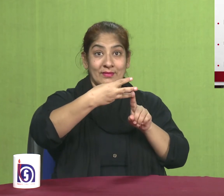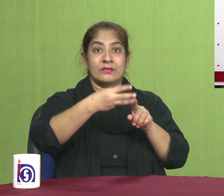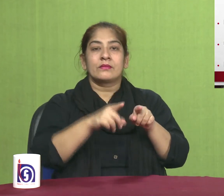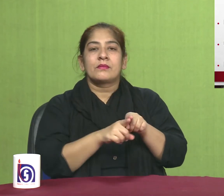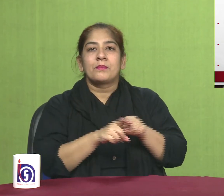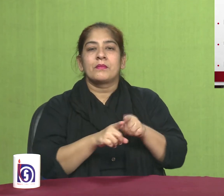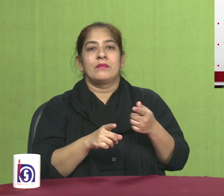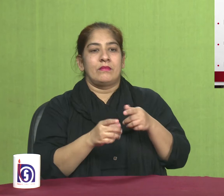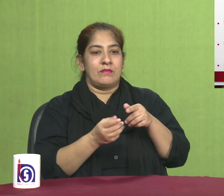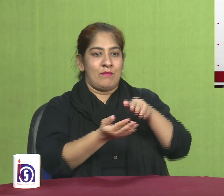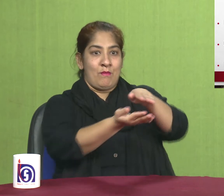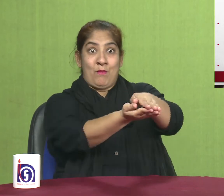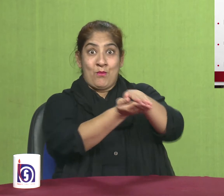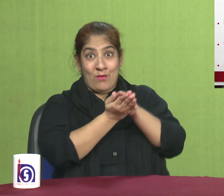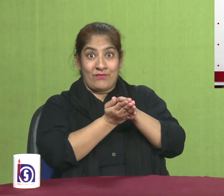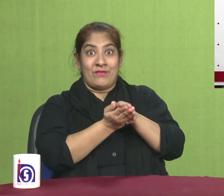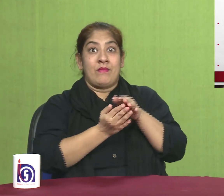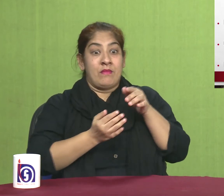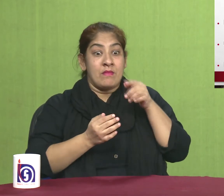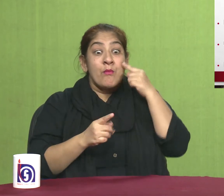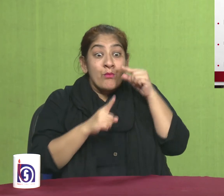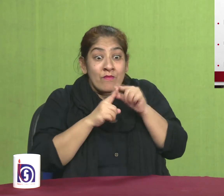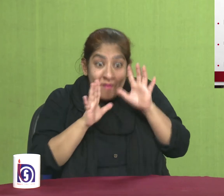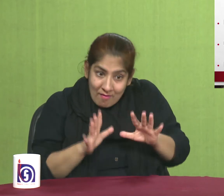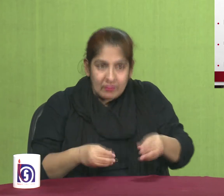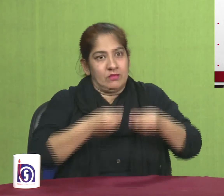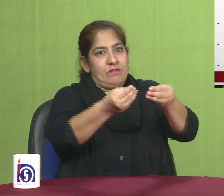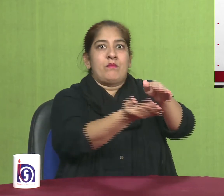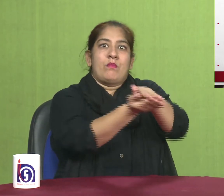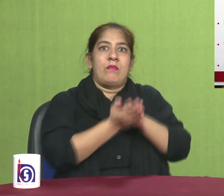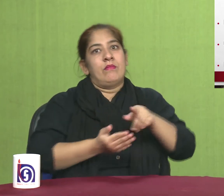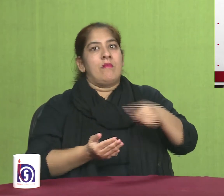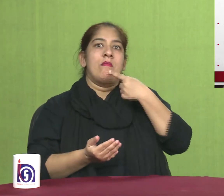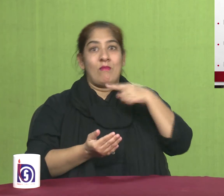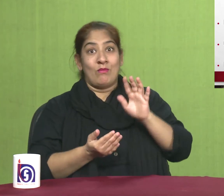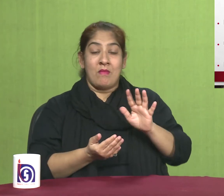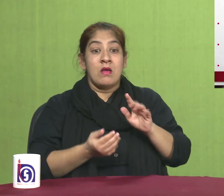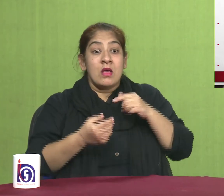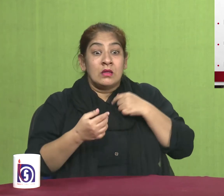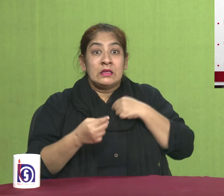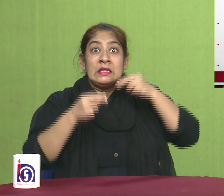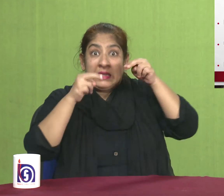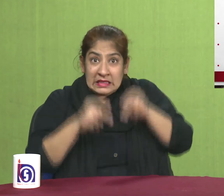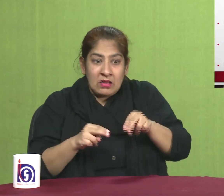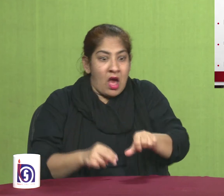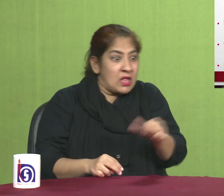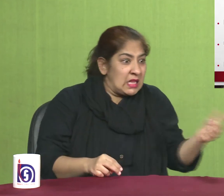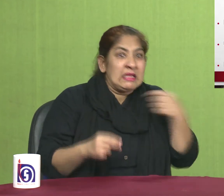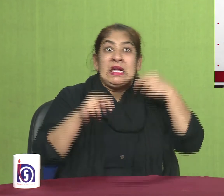The third point says that the borrowing capacity reduces. It is a limitation of